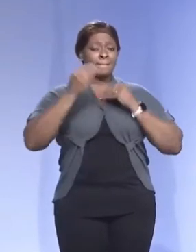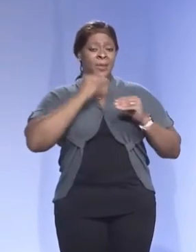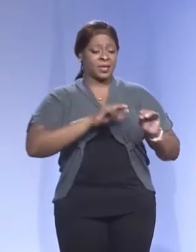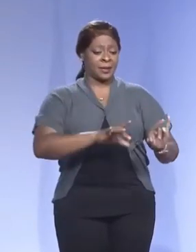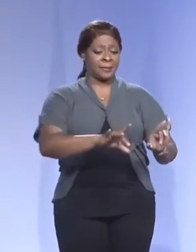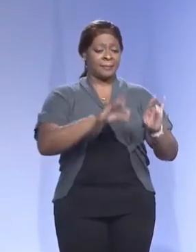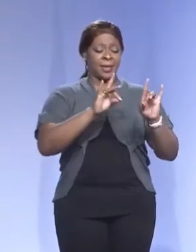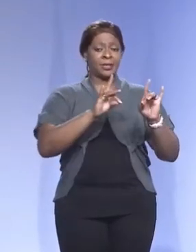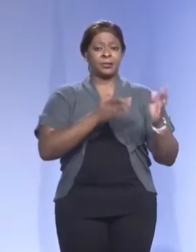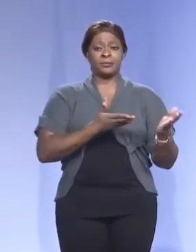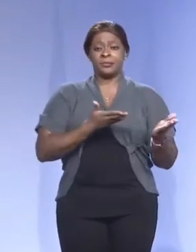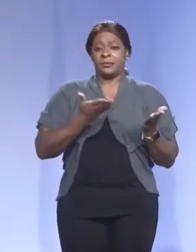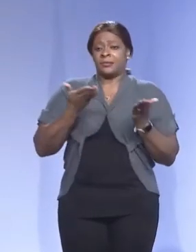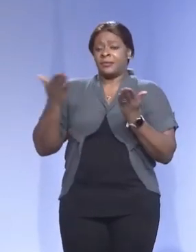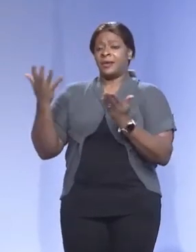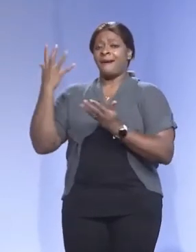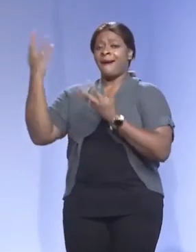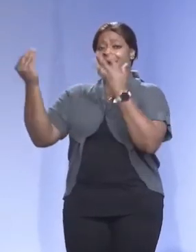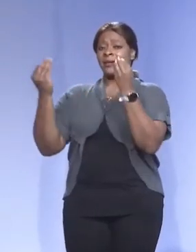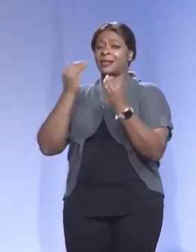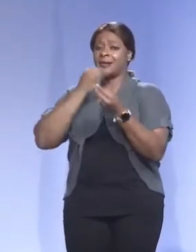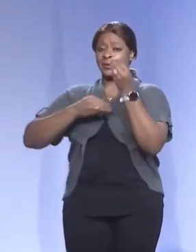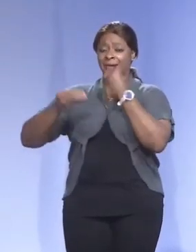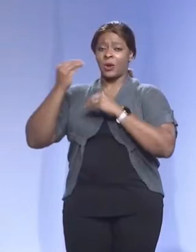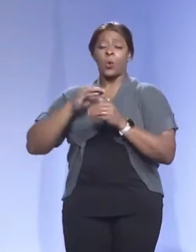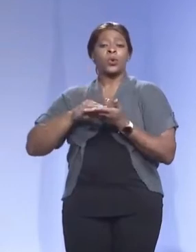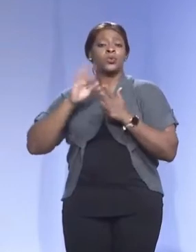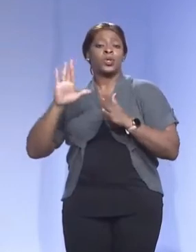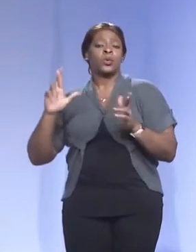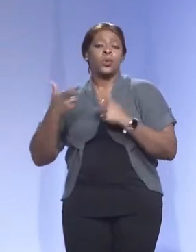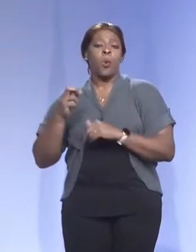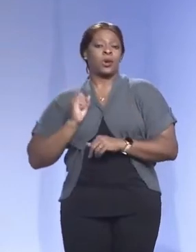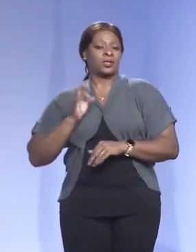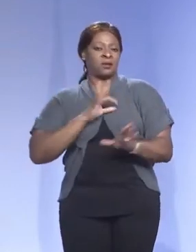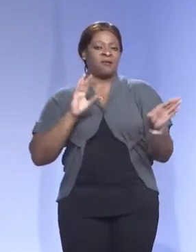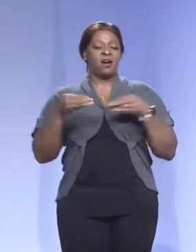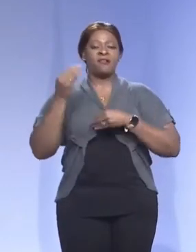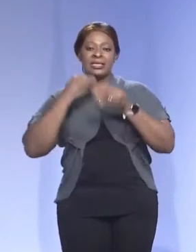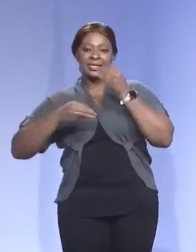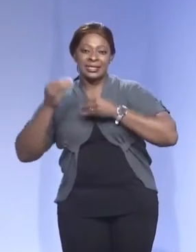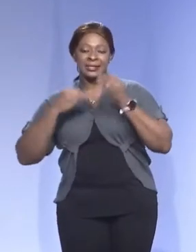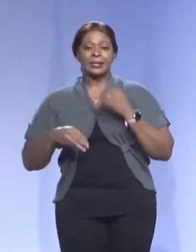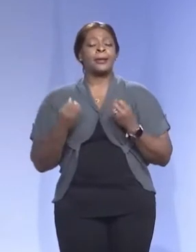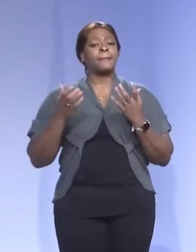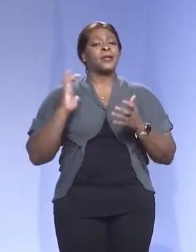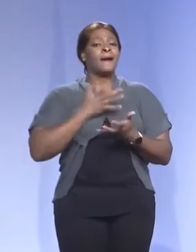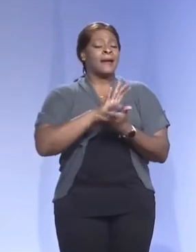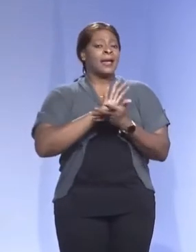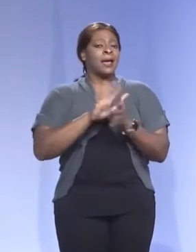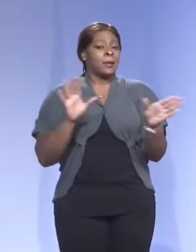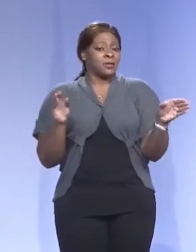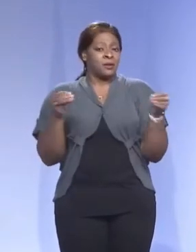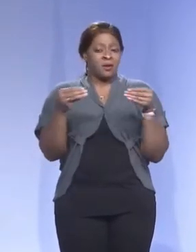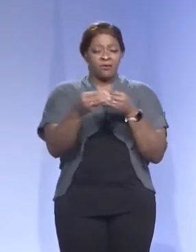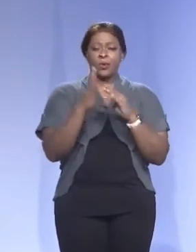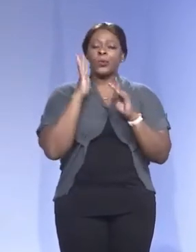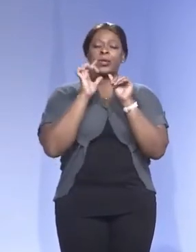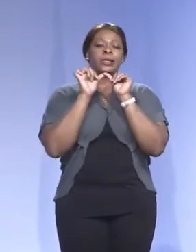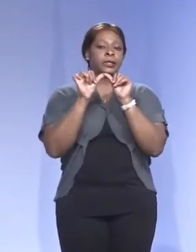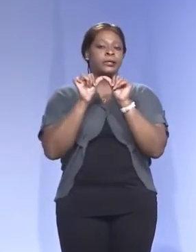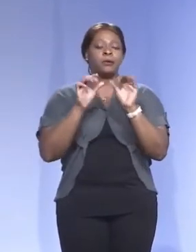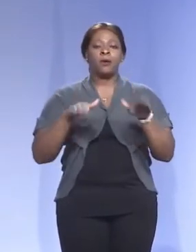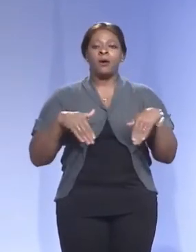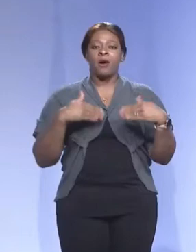up and enjoyed outside or in student rooms or staff offices. Many of our campus offices will continue to